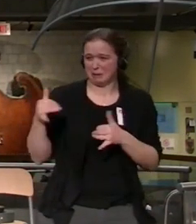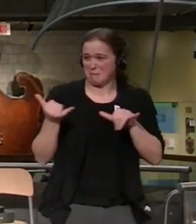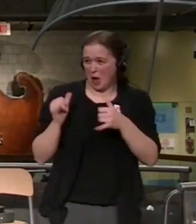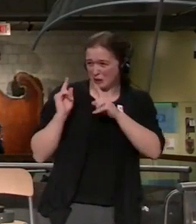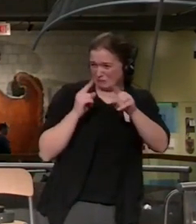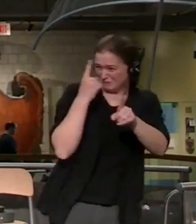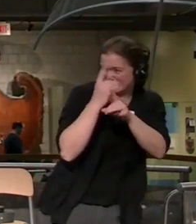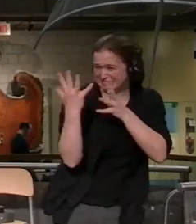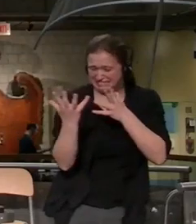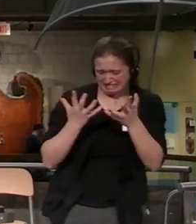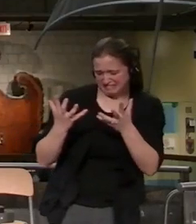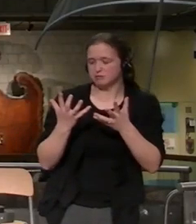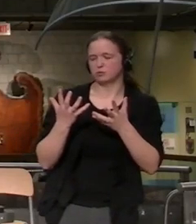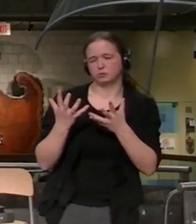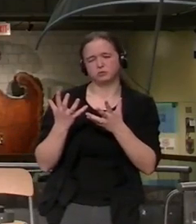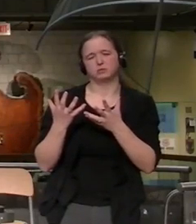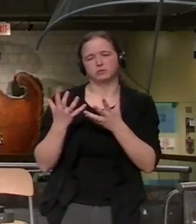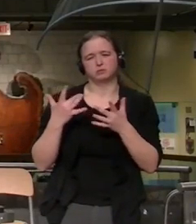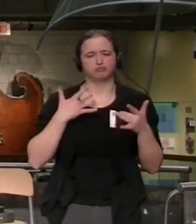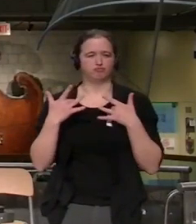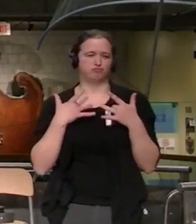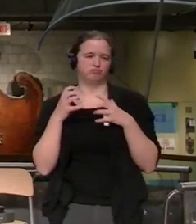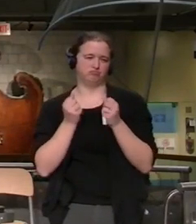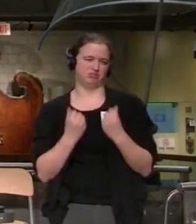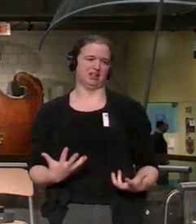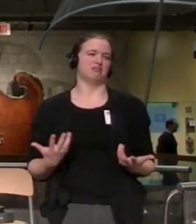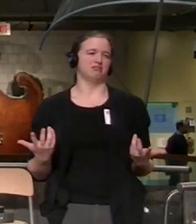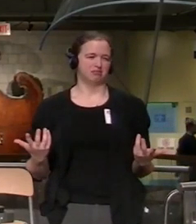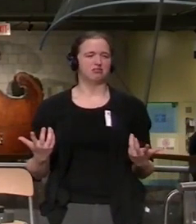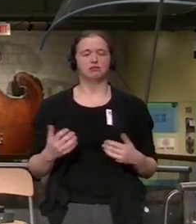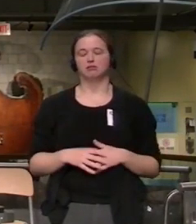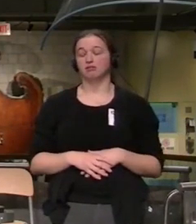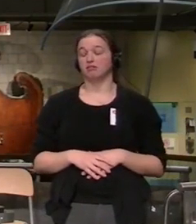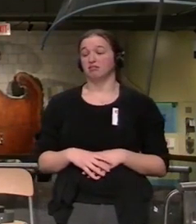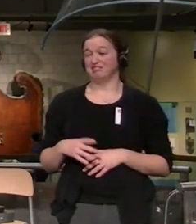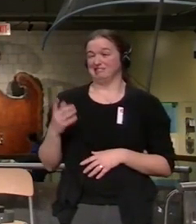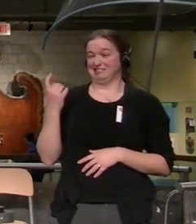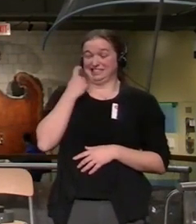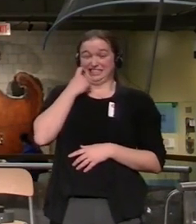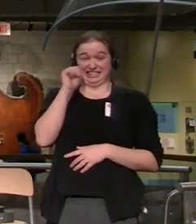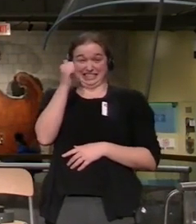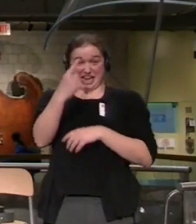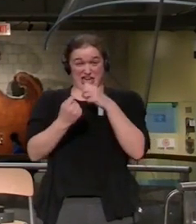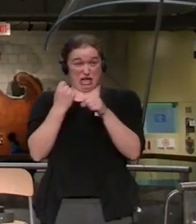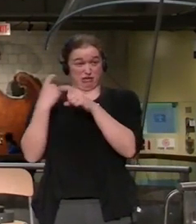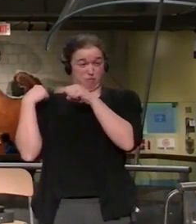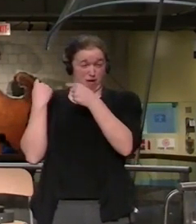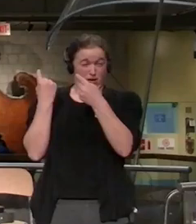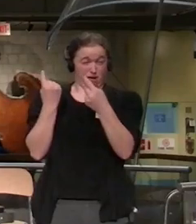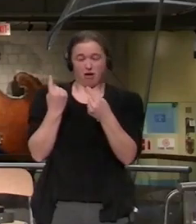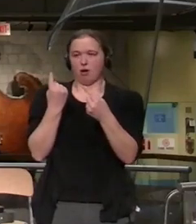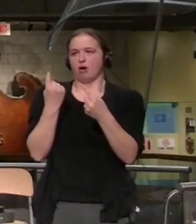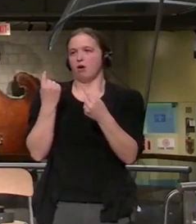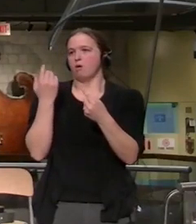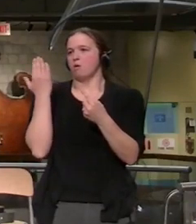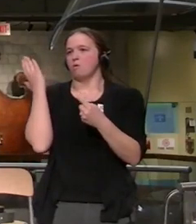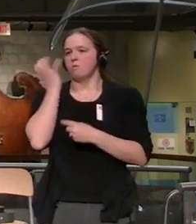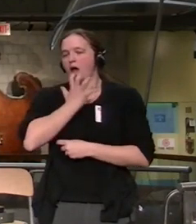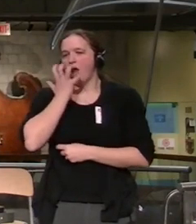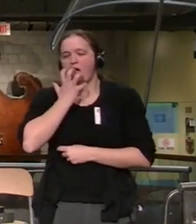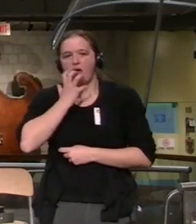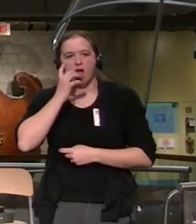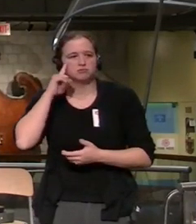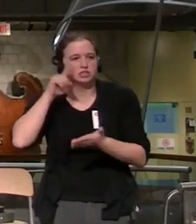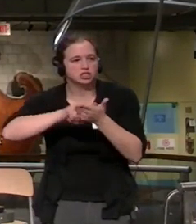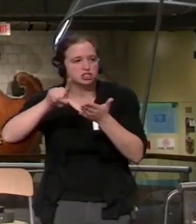know about the brain has really been exploding, particularly in the last decade. So over the last 10 years, what this shows you is how many people